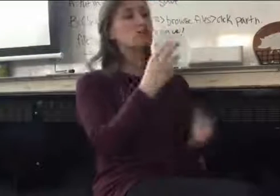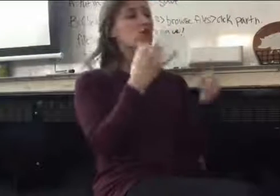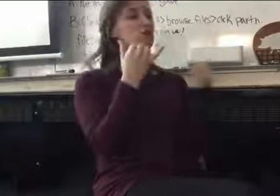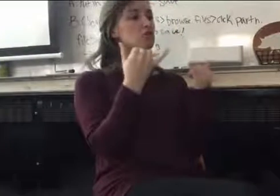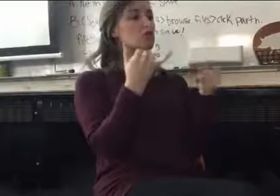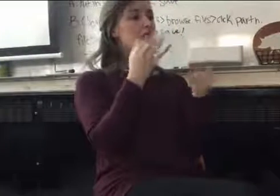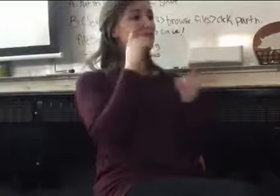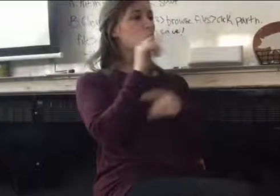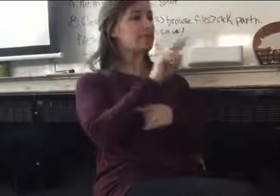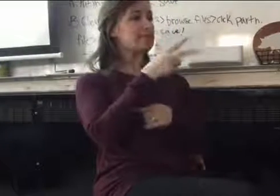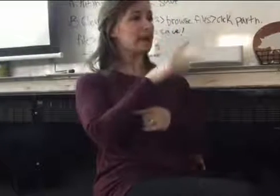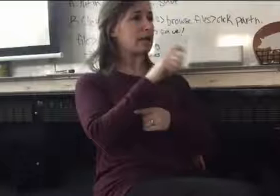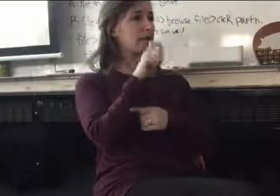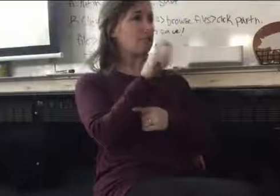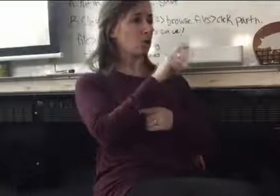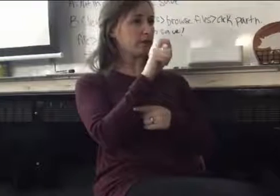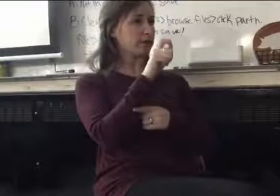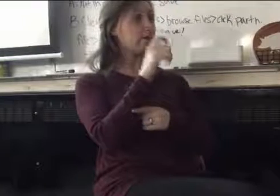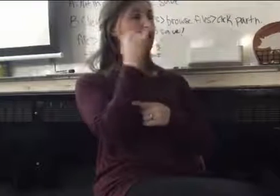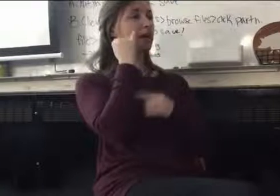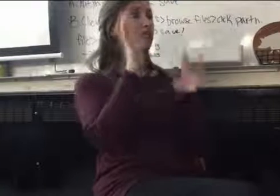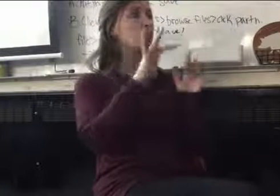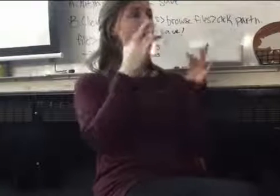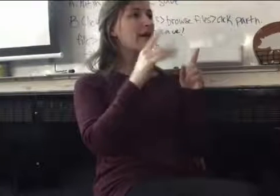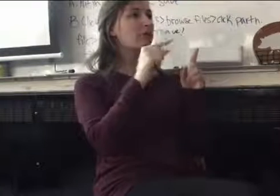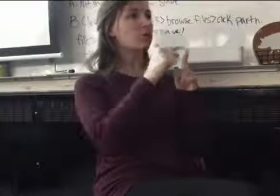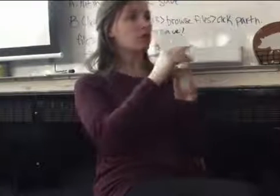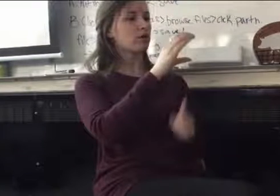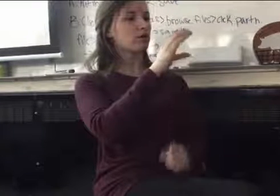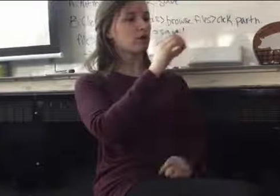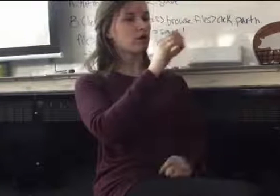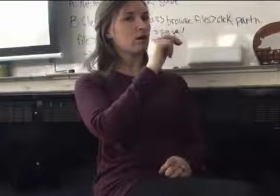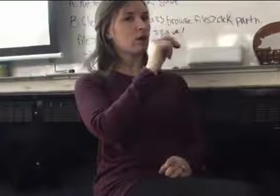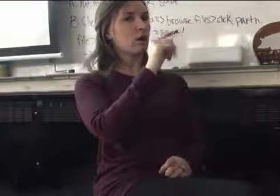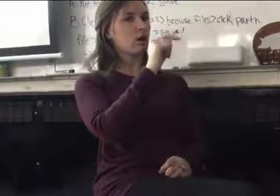Emancipation Proclamation, if you will highlight the word contraband,